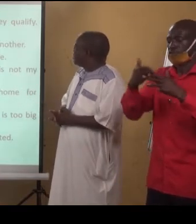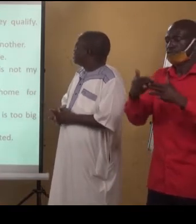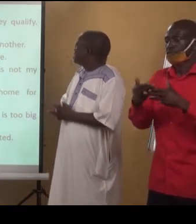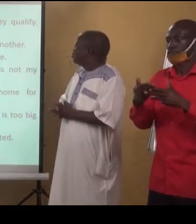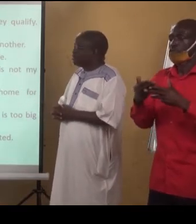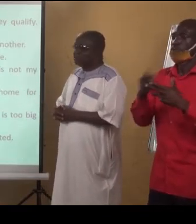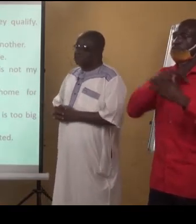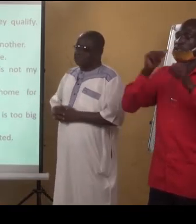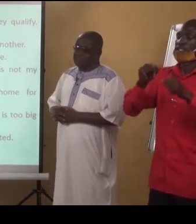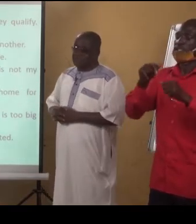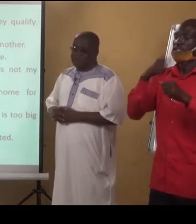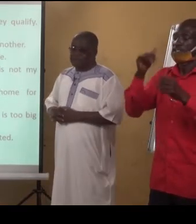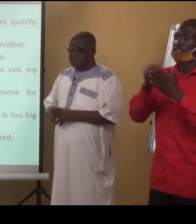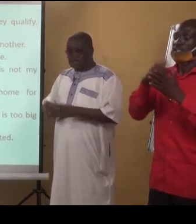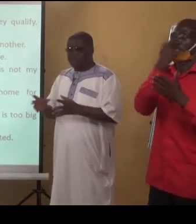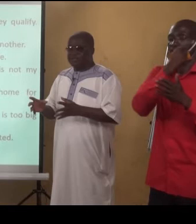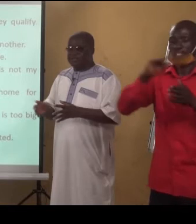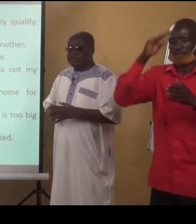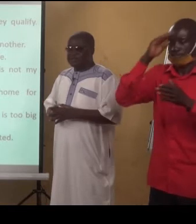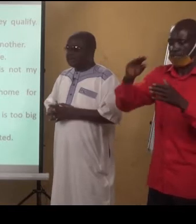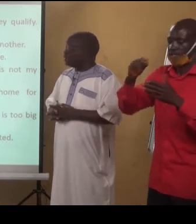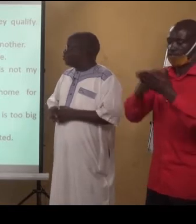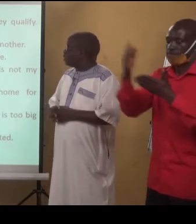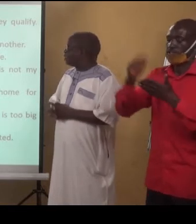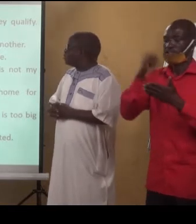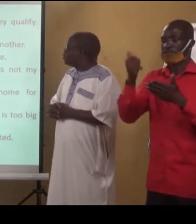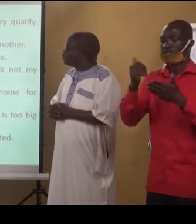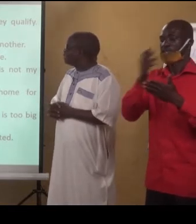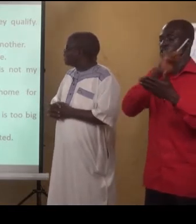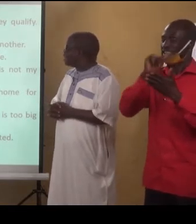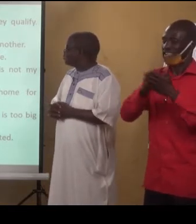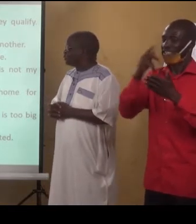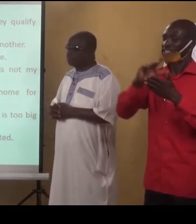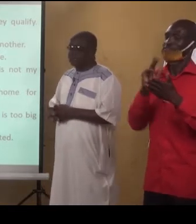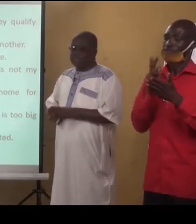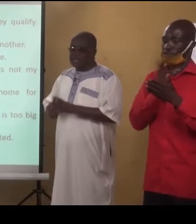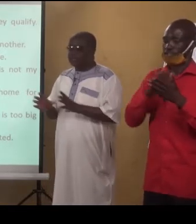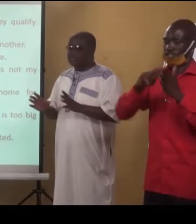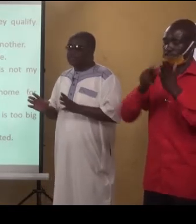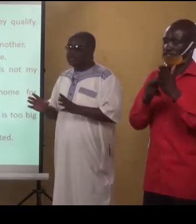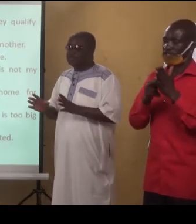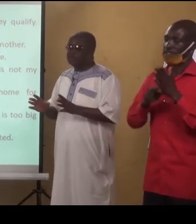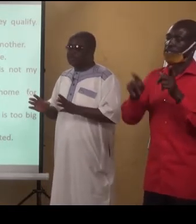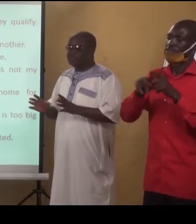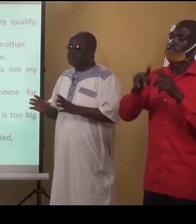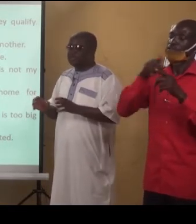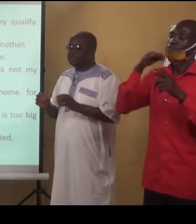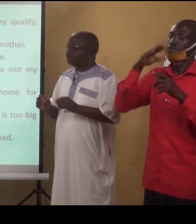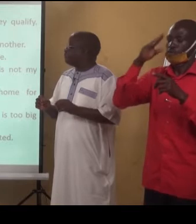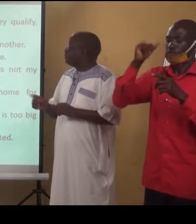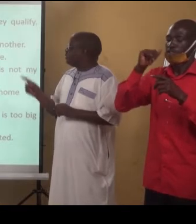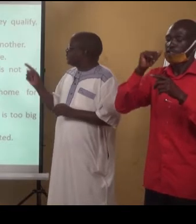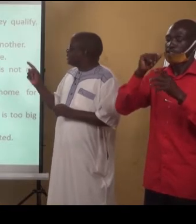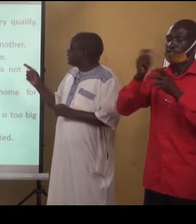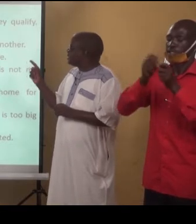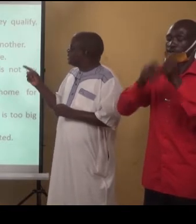the man bought another, and that makes sense. But whose car was stolen cannot stand on its own, and